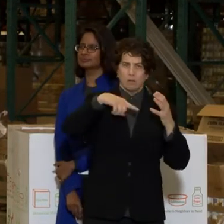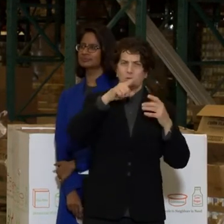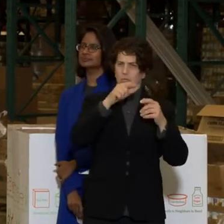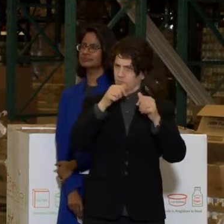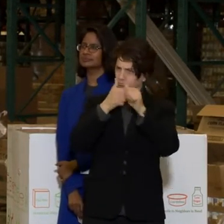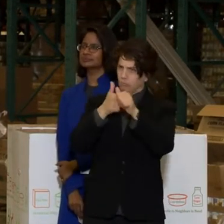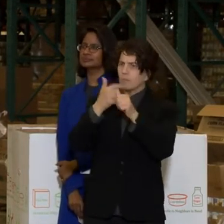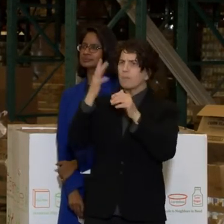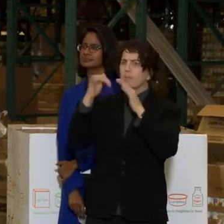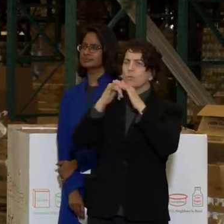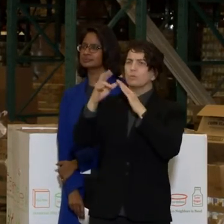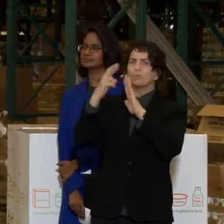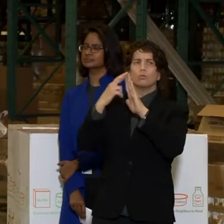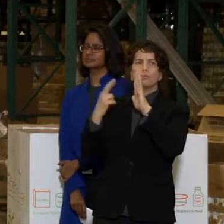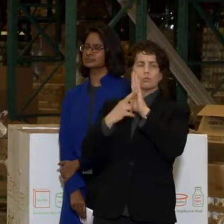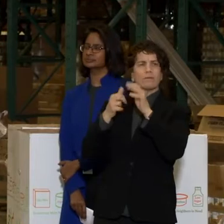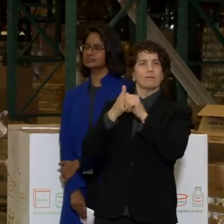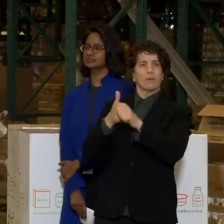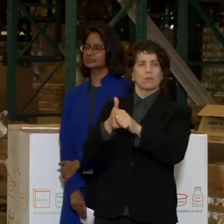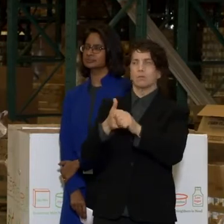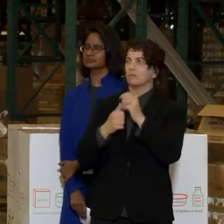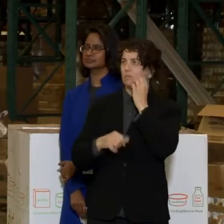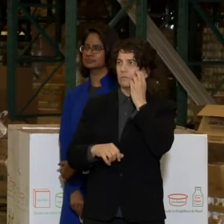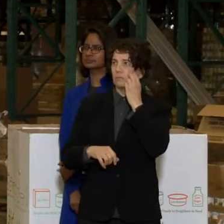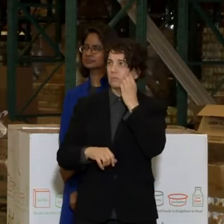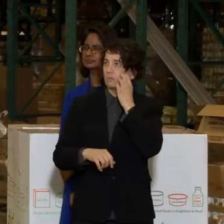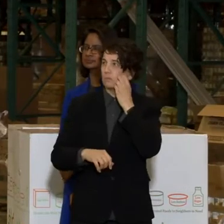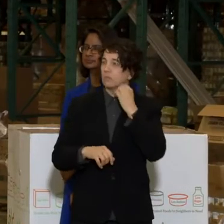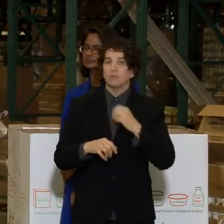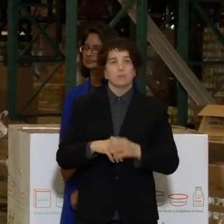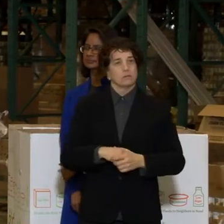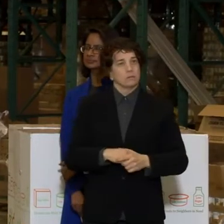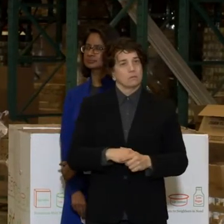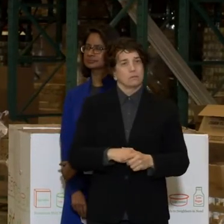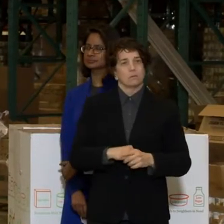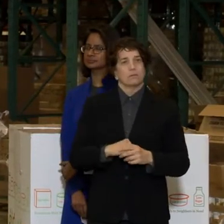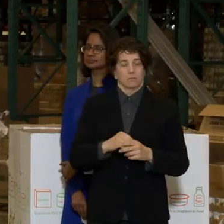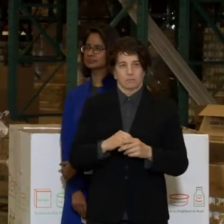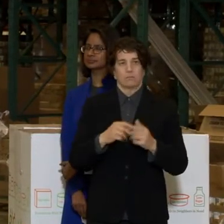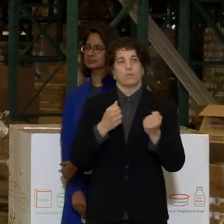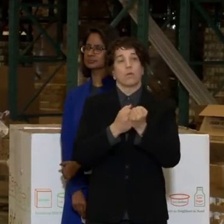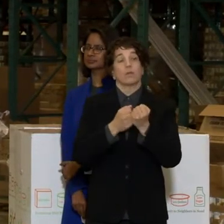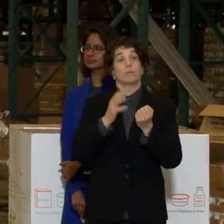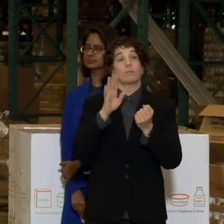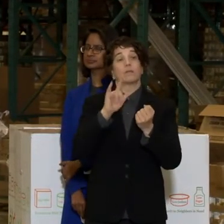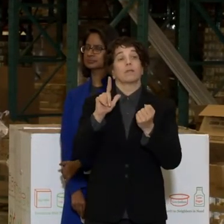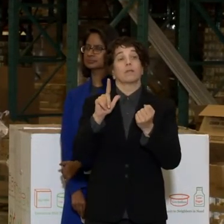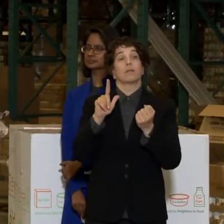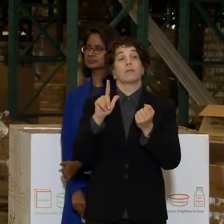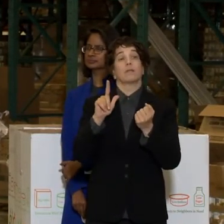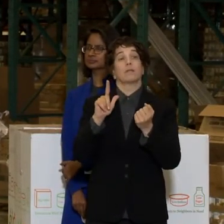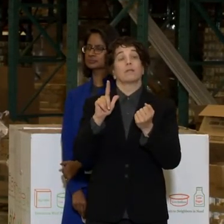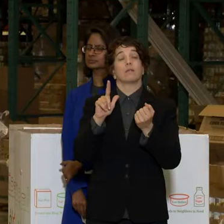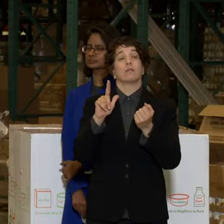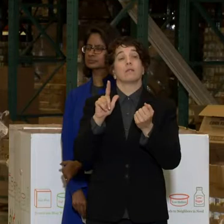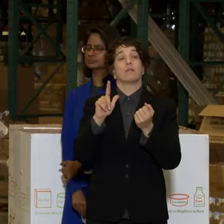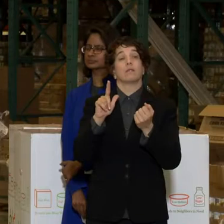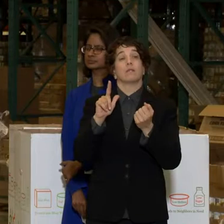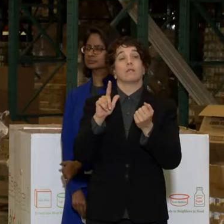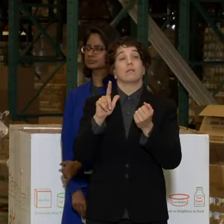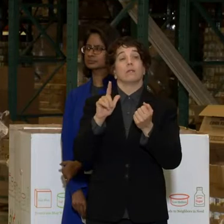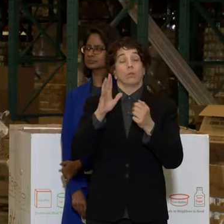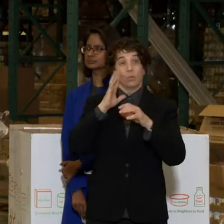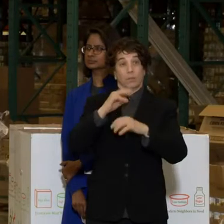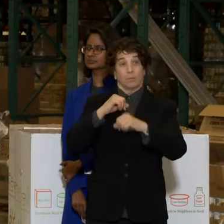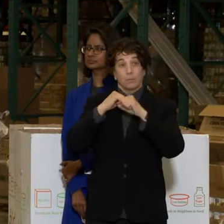Yes. Mayor Bowser, do you support the bill that passed the council today that would provide eviction protections? I'll